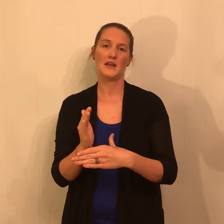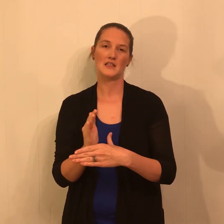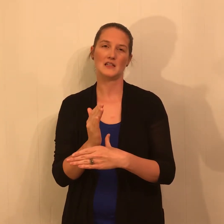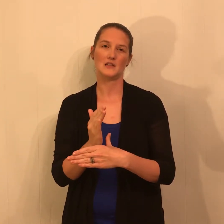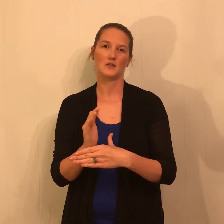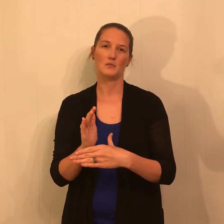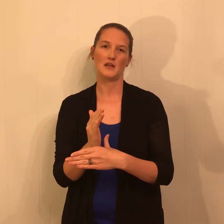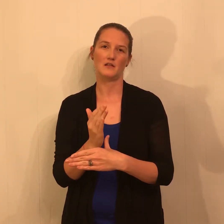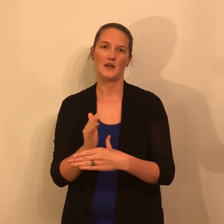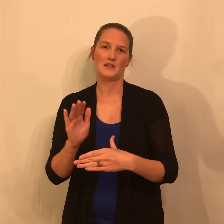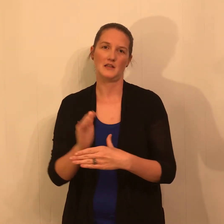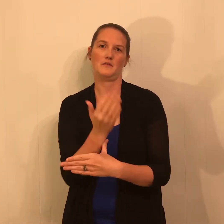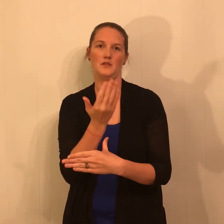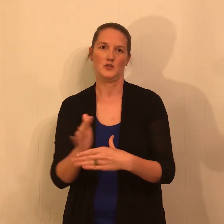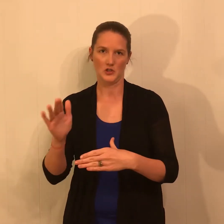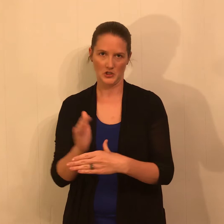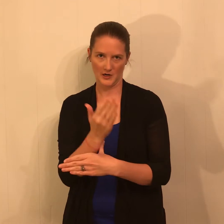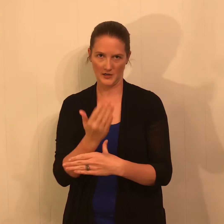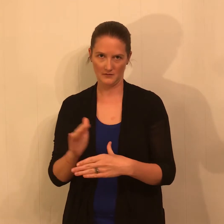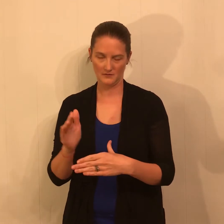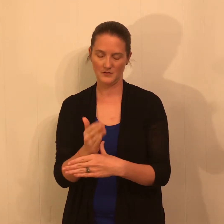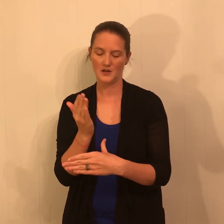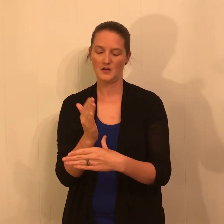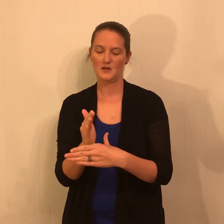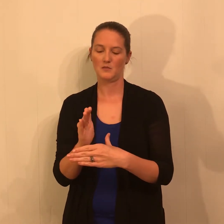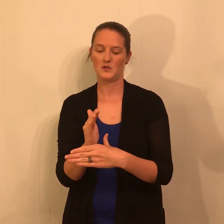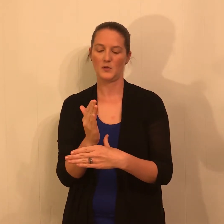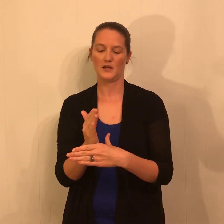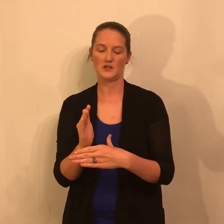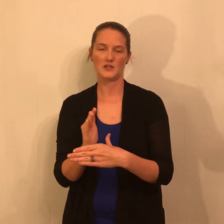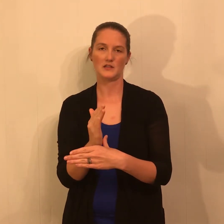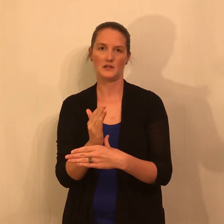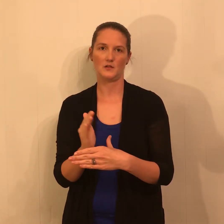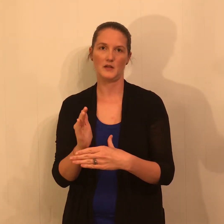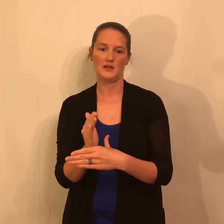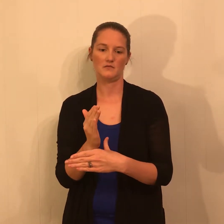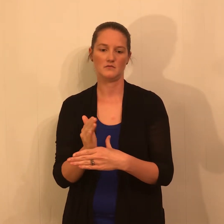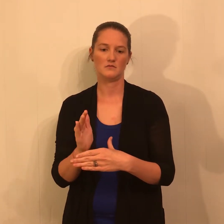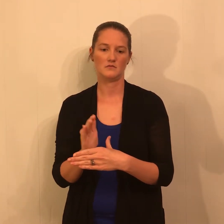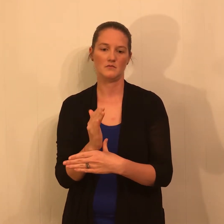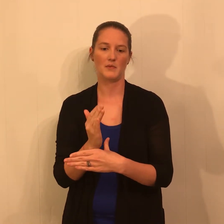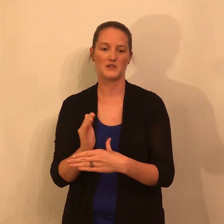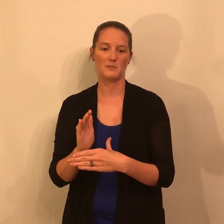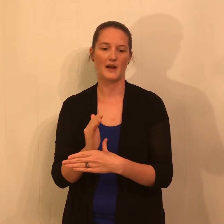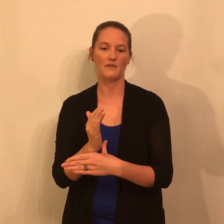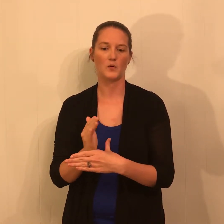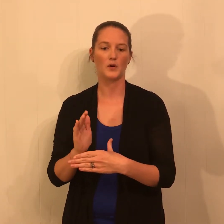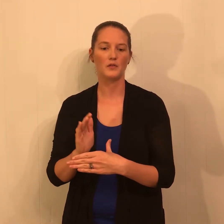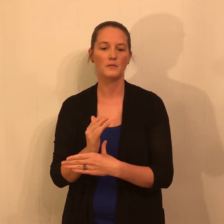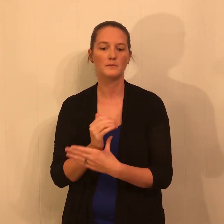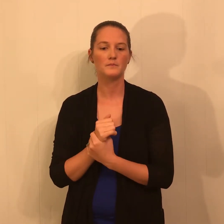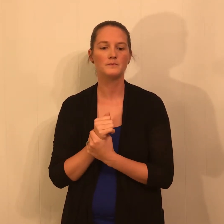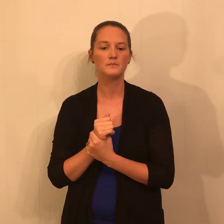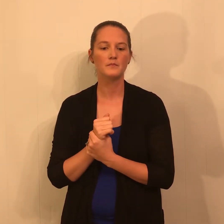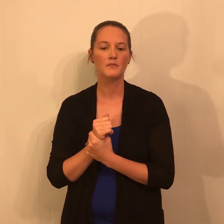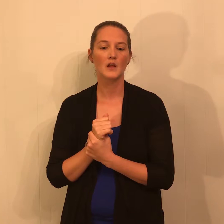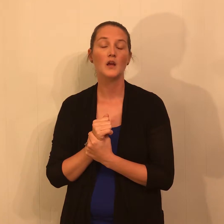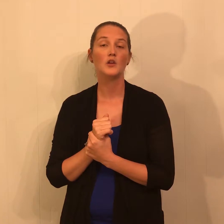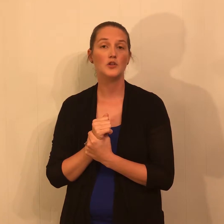is a little bit less of sharing. Between is just a little bitty bouncing back and forth.